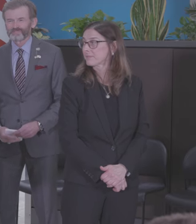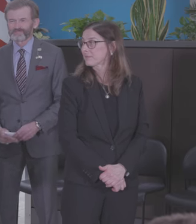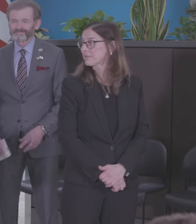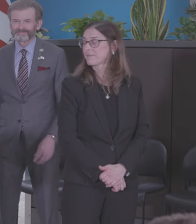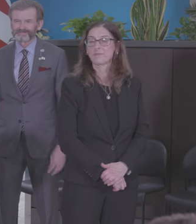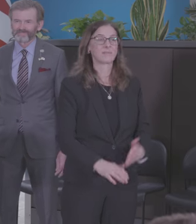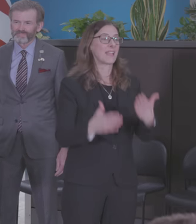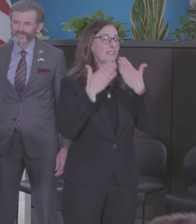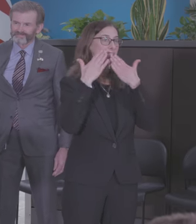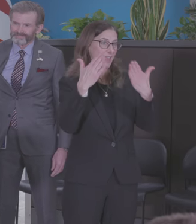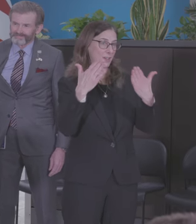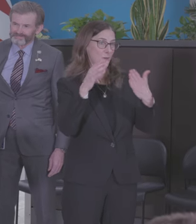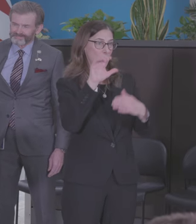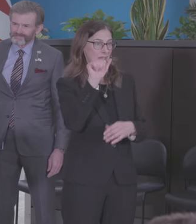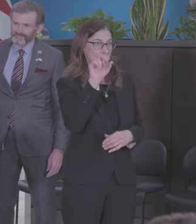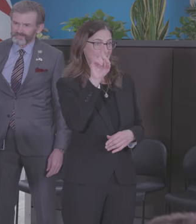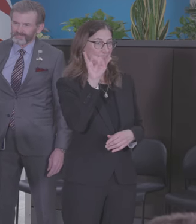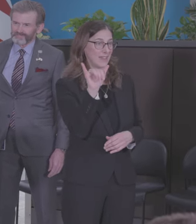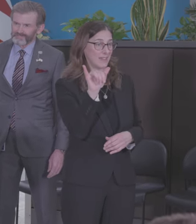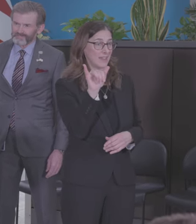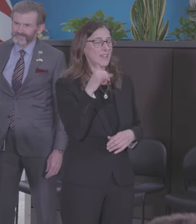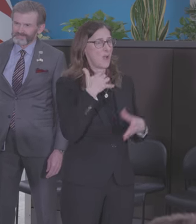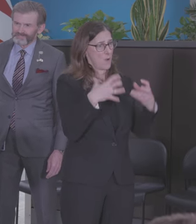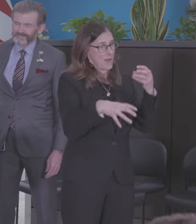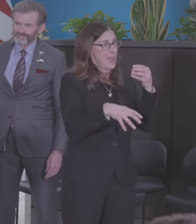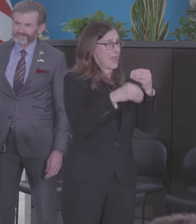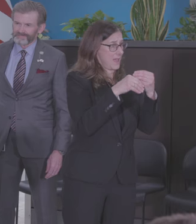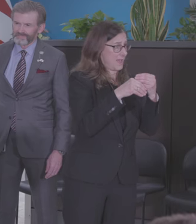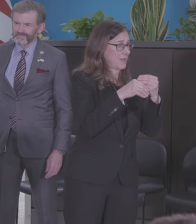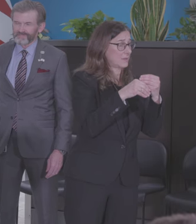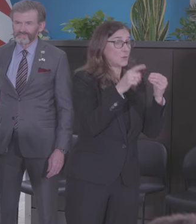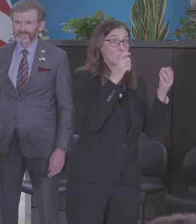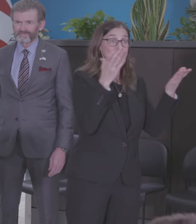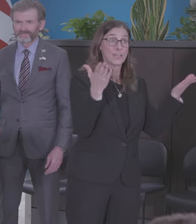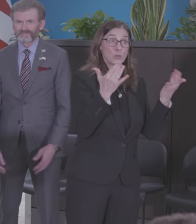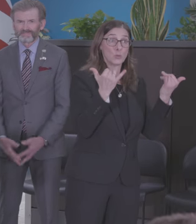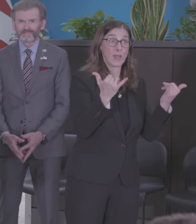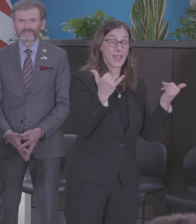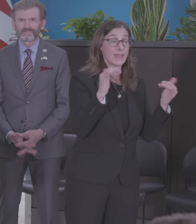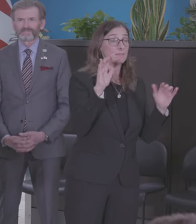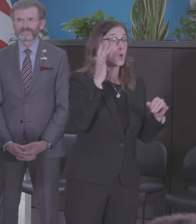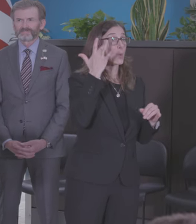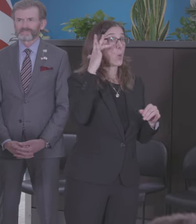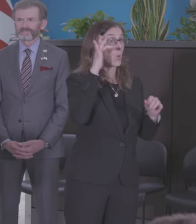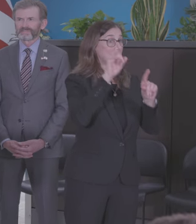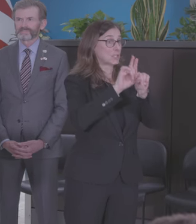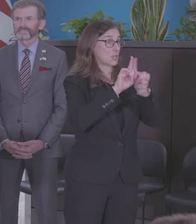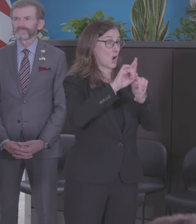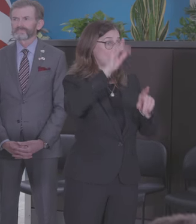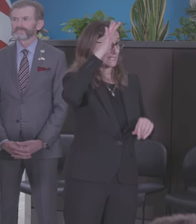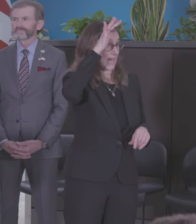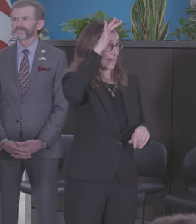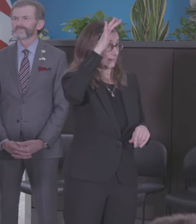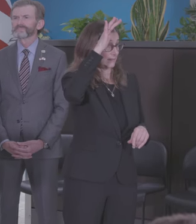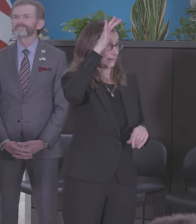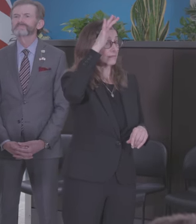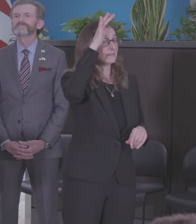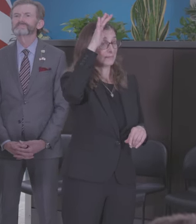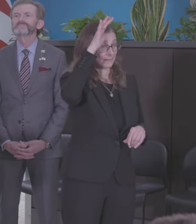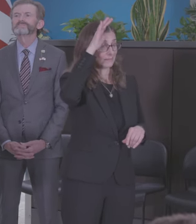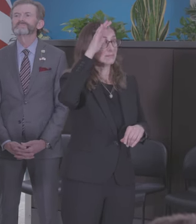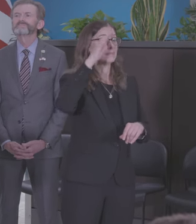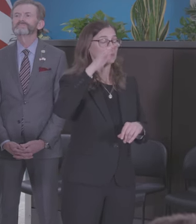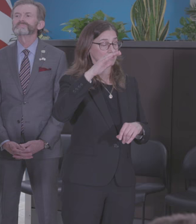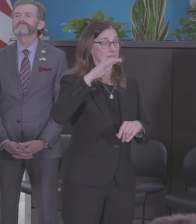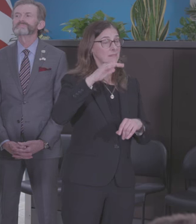Thank you so much, Andy. I also want to acknowledge with us today a Gold Star dad and a tremendous